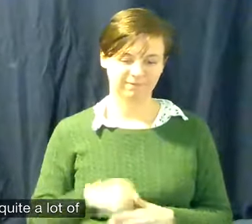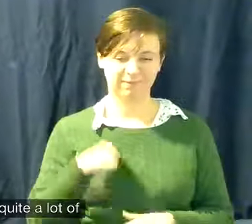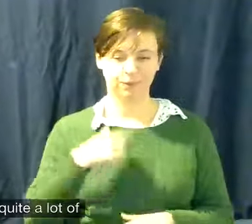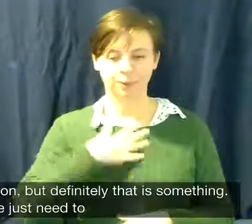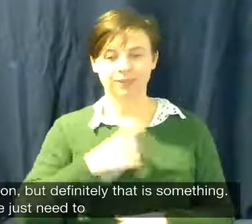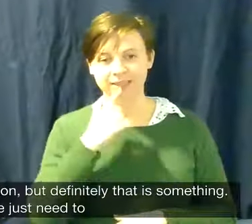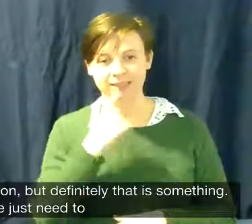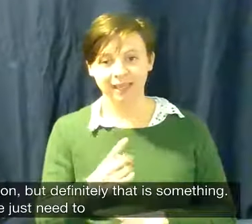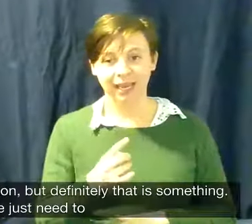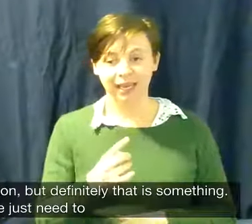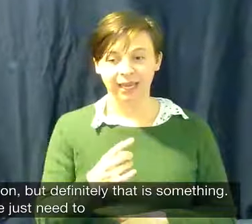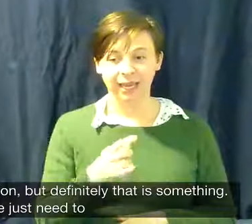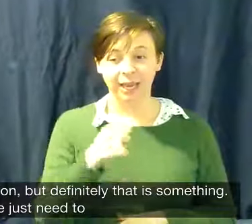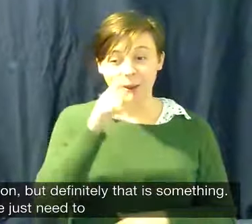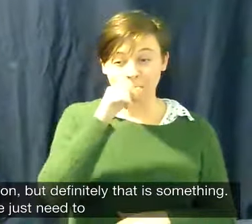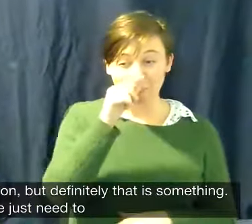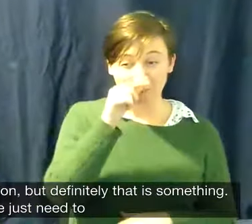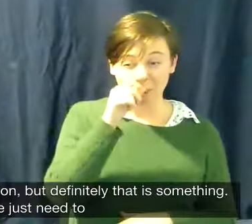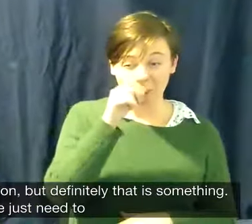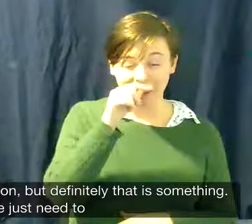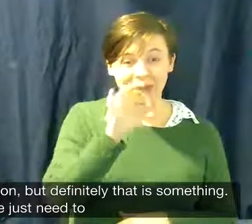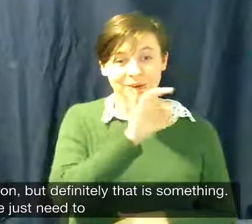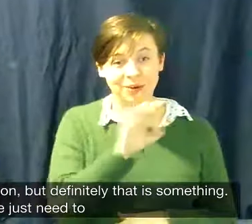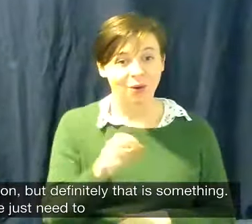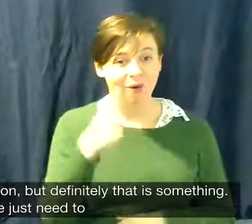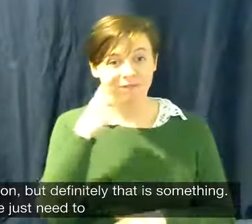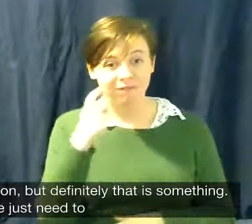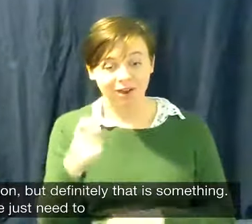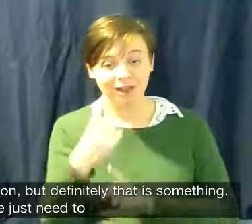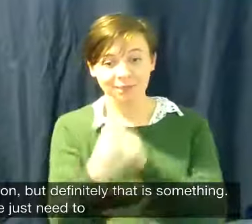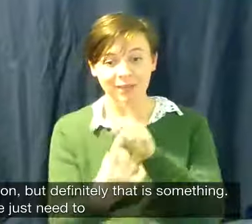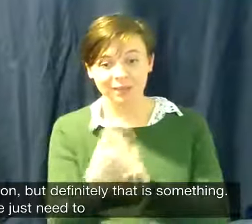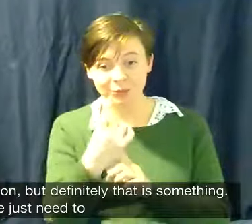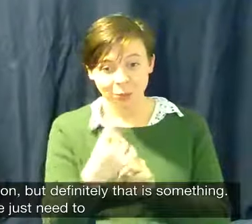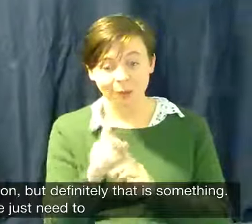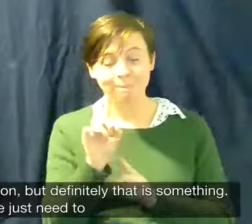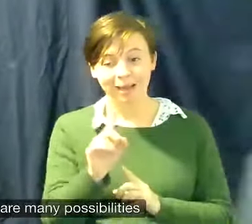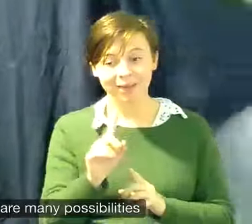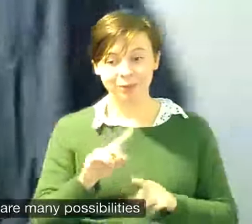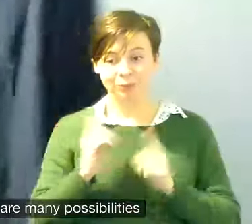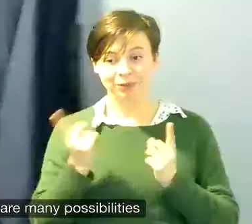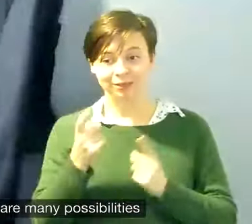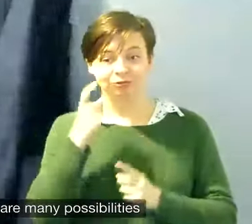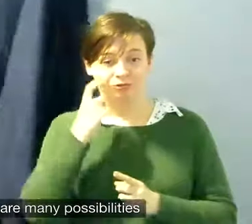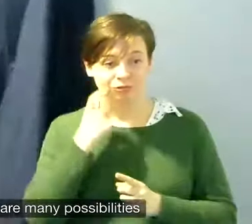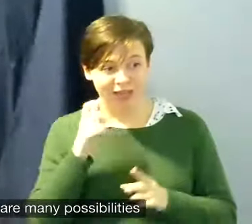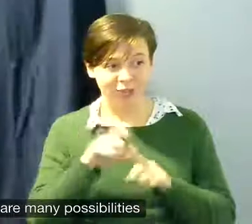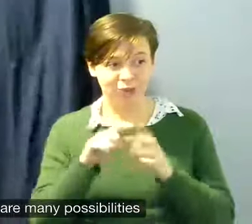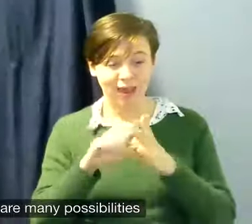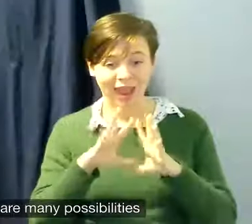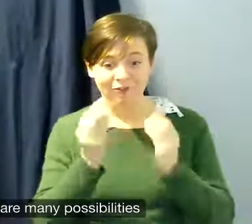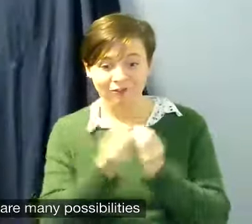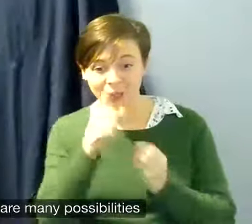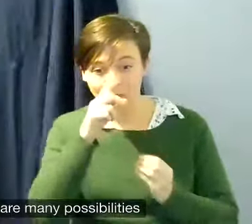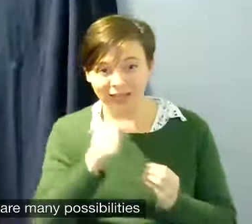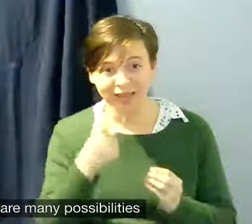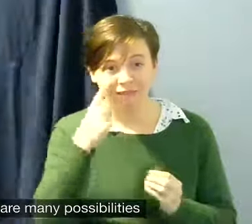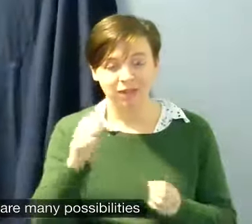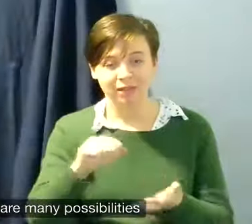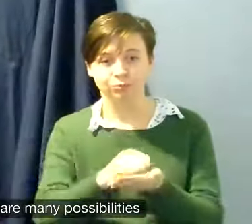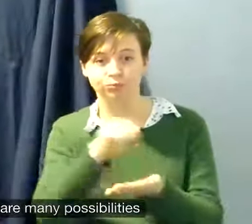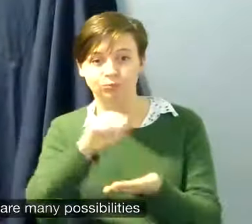that we won't find a mentor, but David and I will do everything we can to find a suitable match to work with